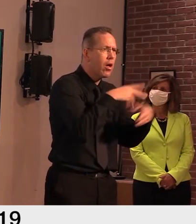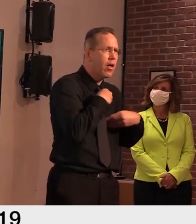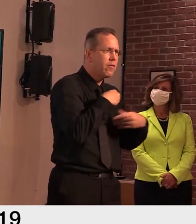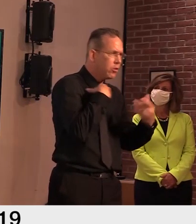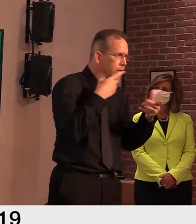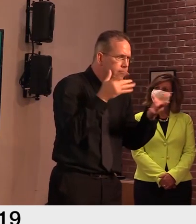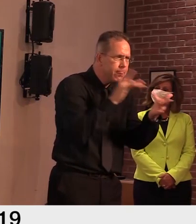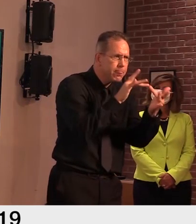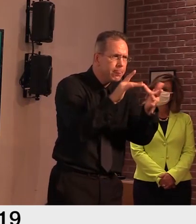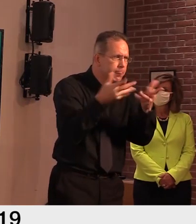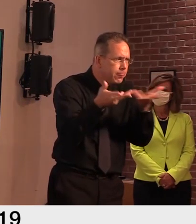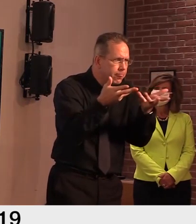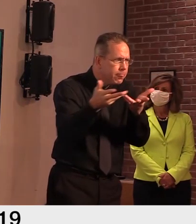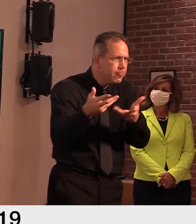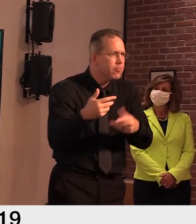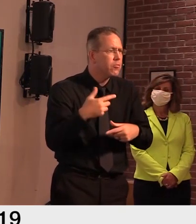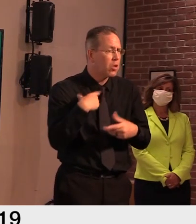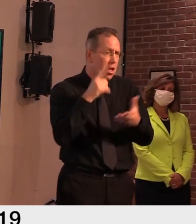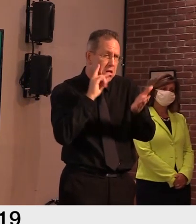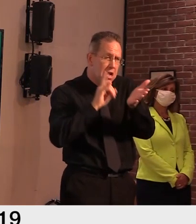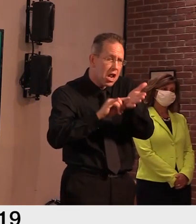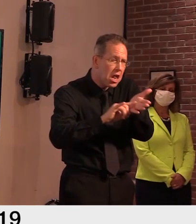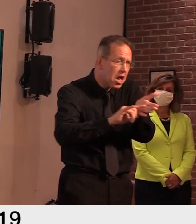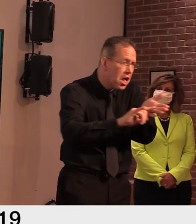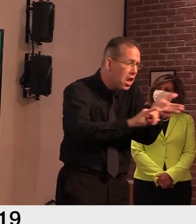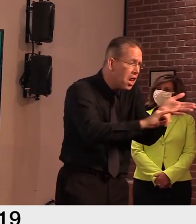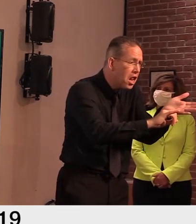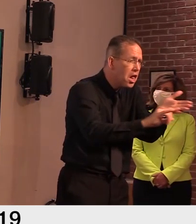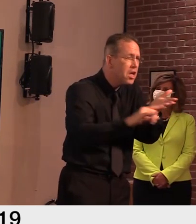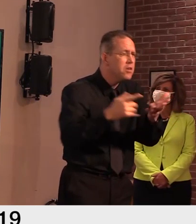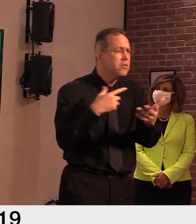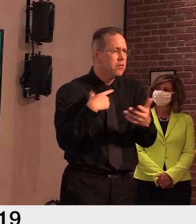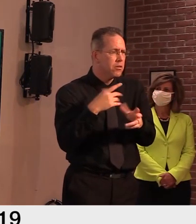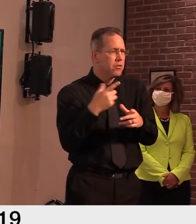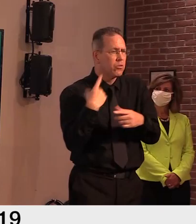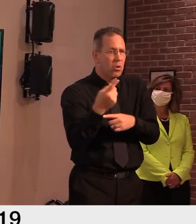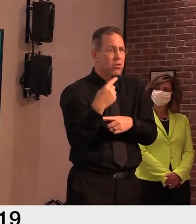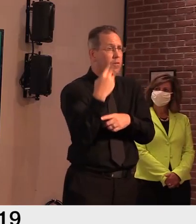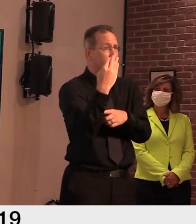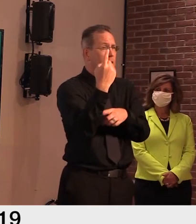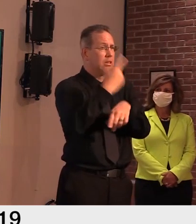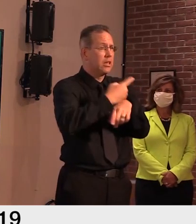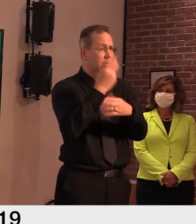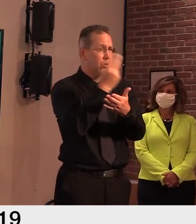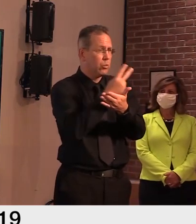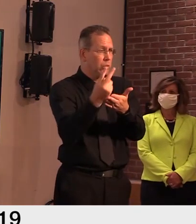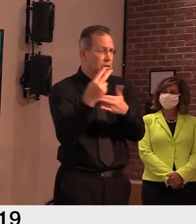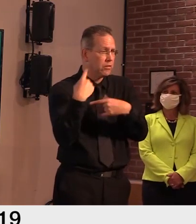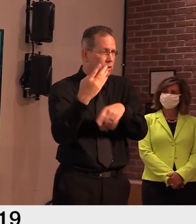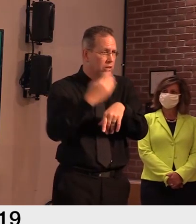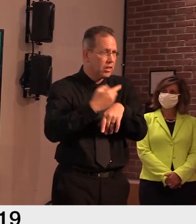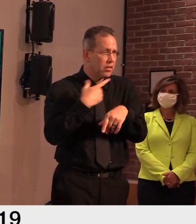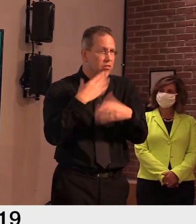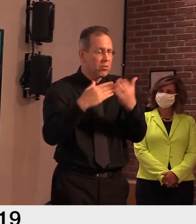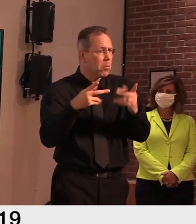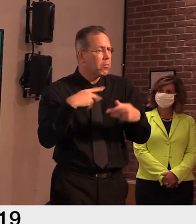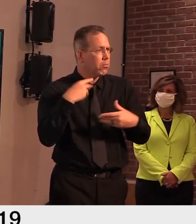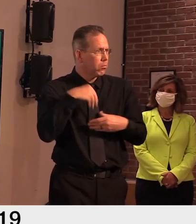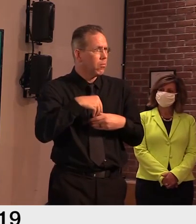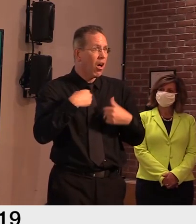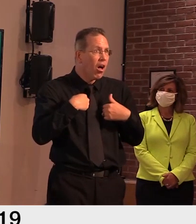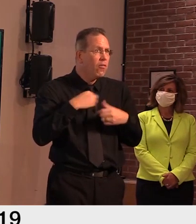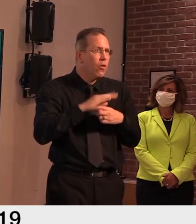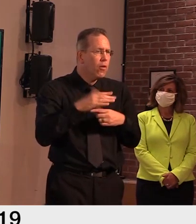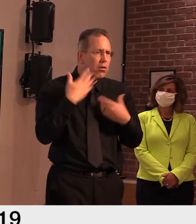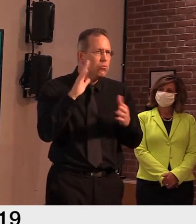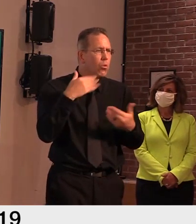pretty much, as I've said along, close to the number of cases as we've proceeded along. So